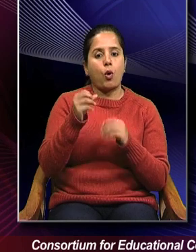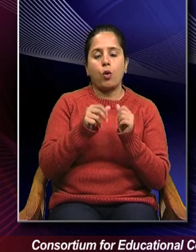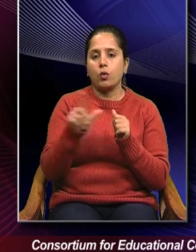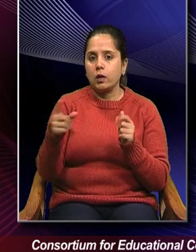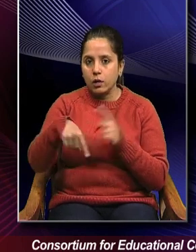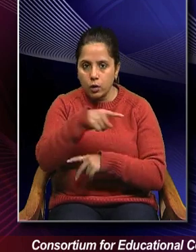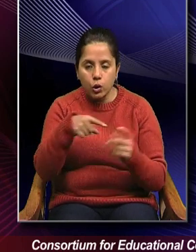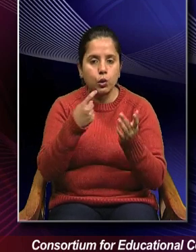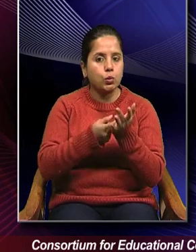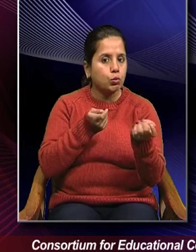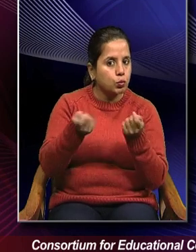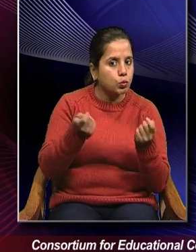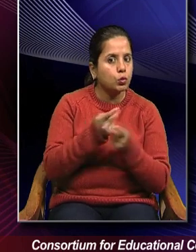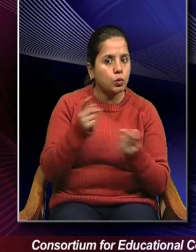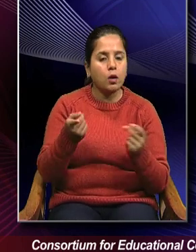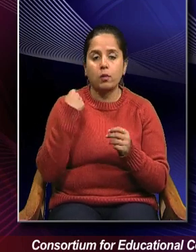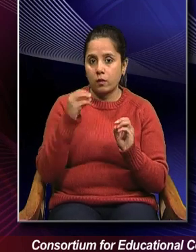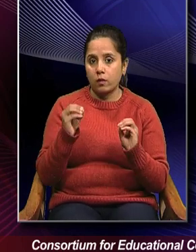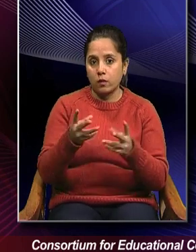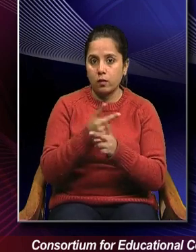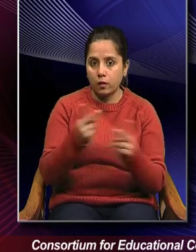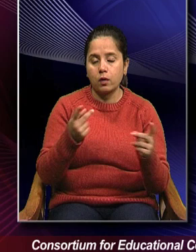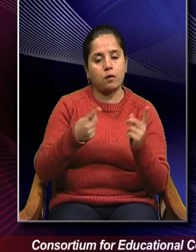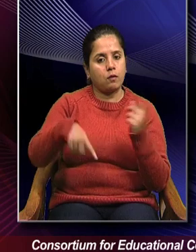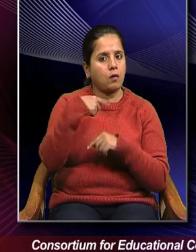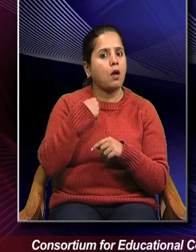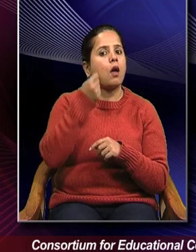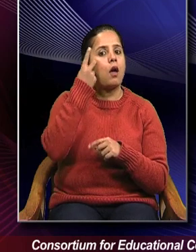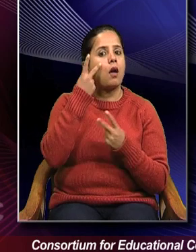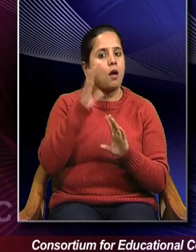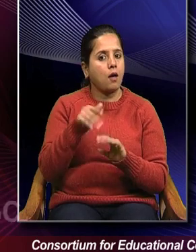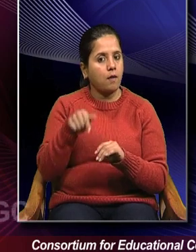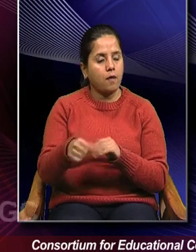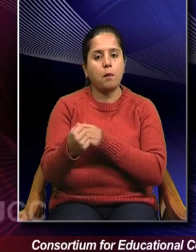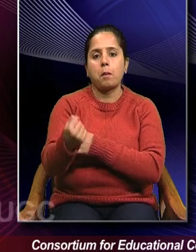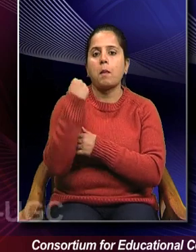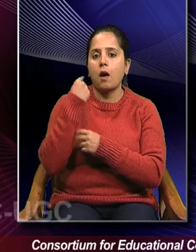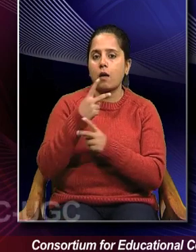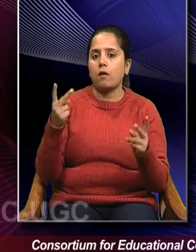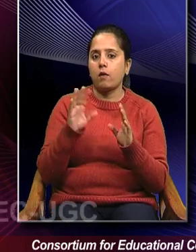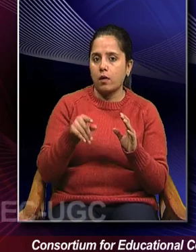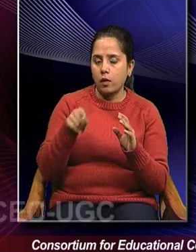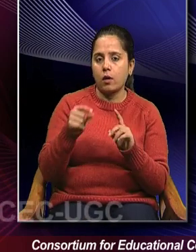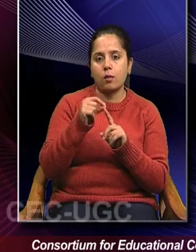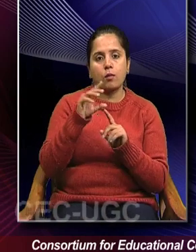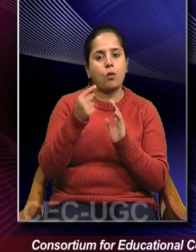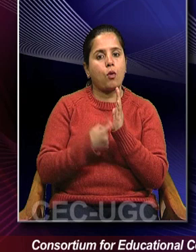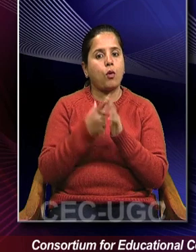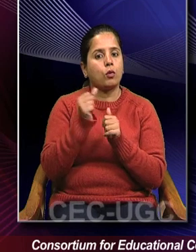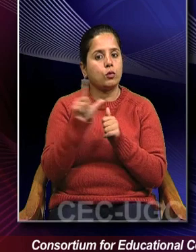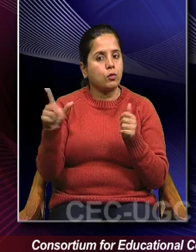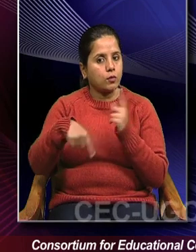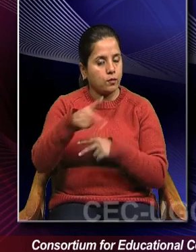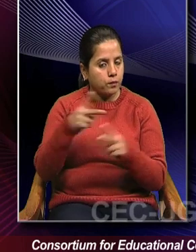rulers. And initially, when we tend to understand the European powers, we find Spain and Portugal, they were